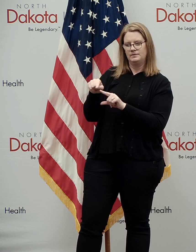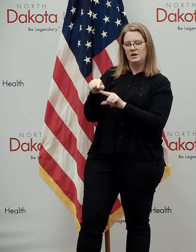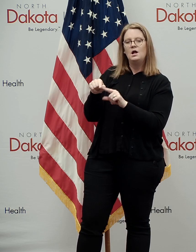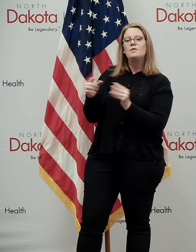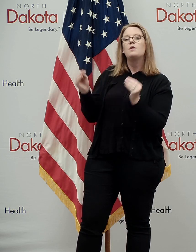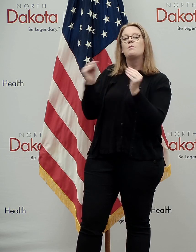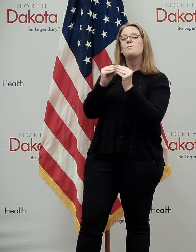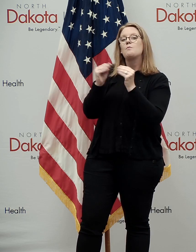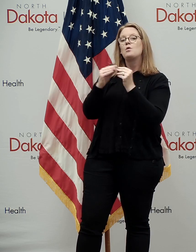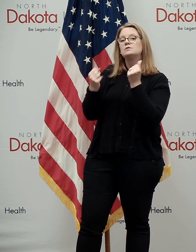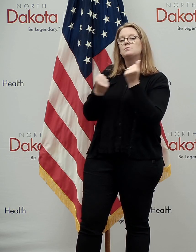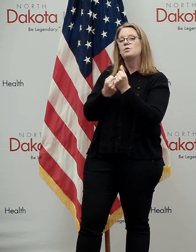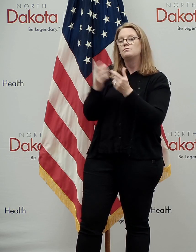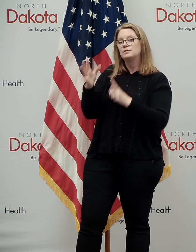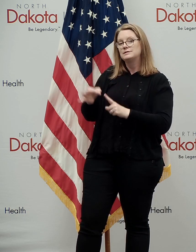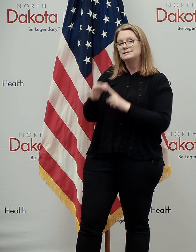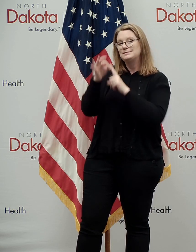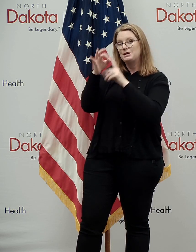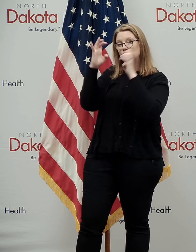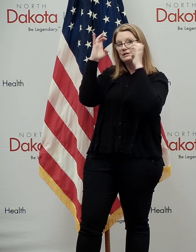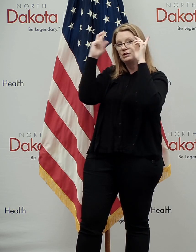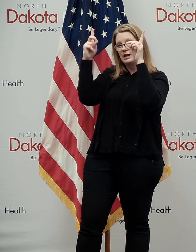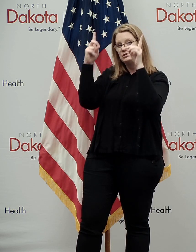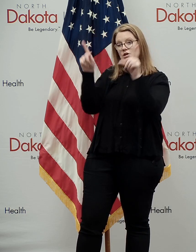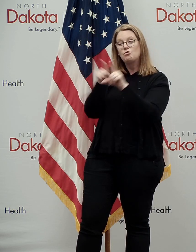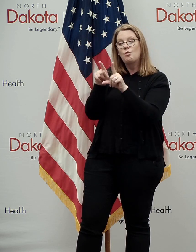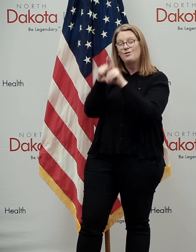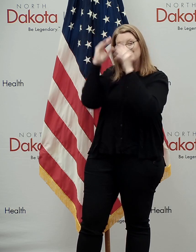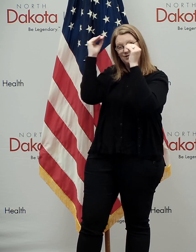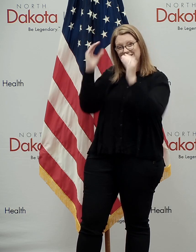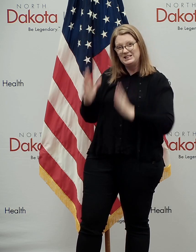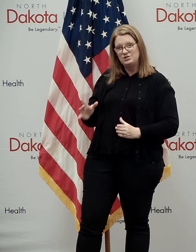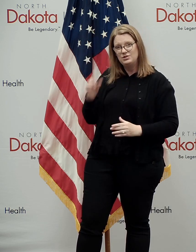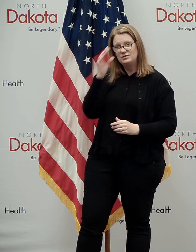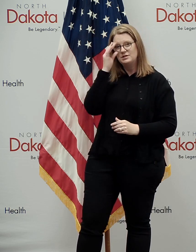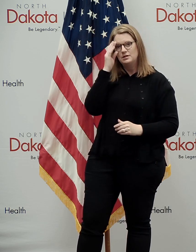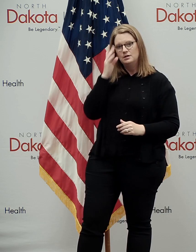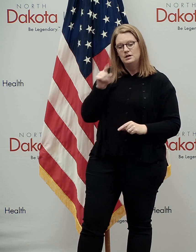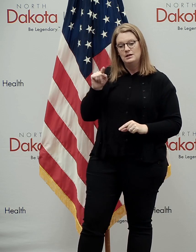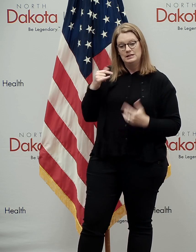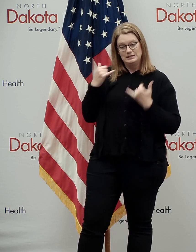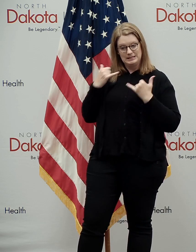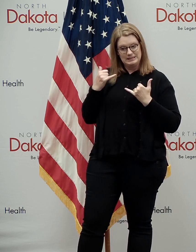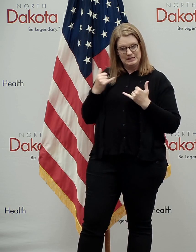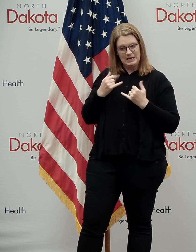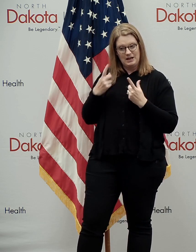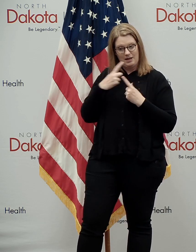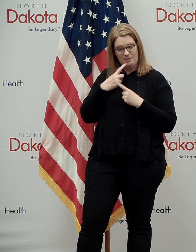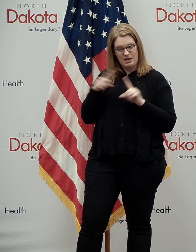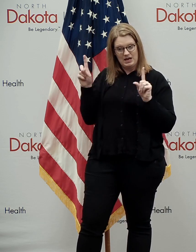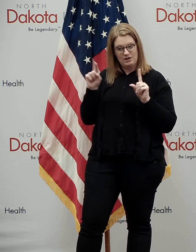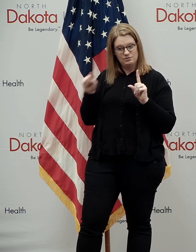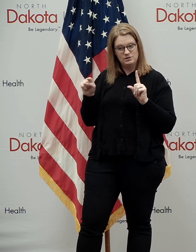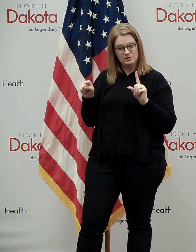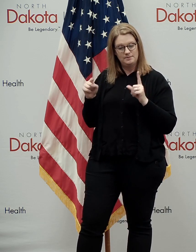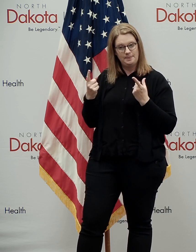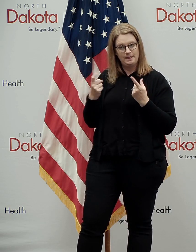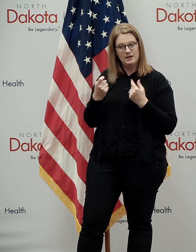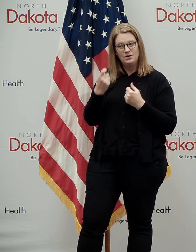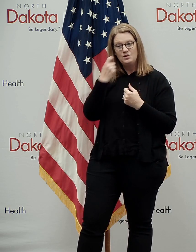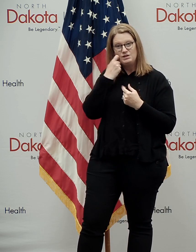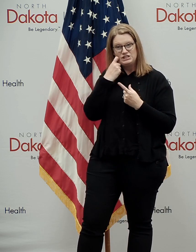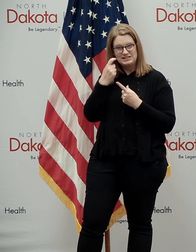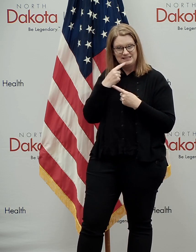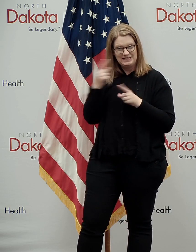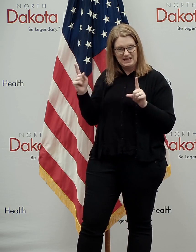special education students and their teachers. So I'm happy to announce today also that we have just